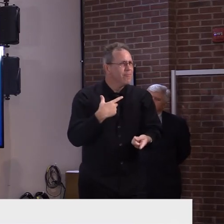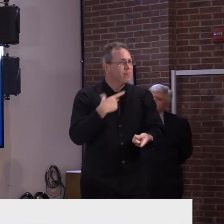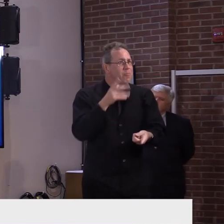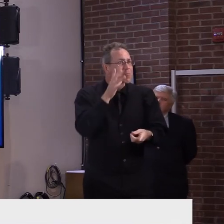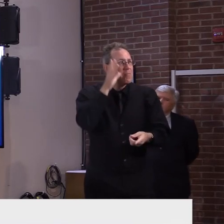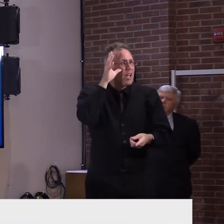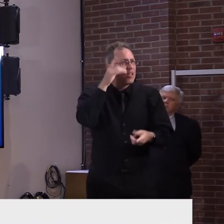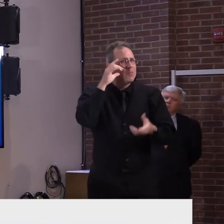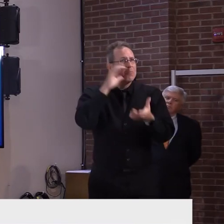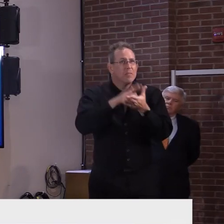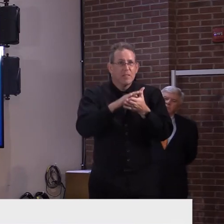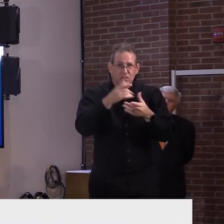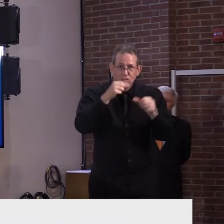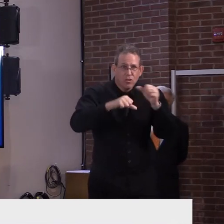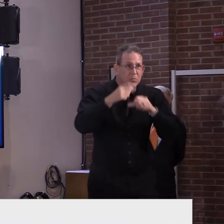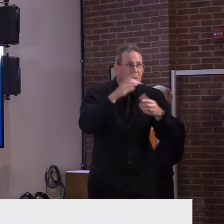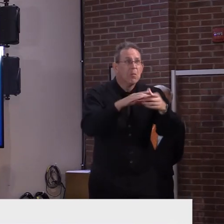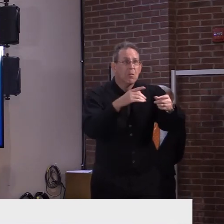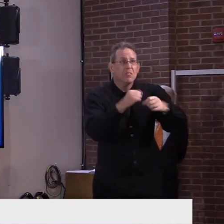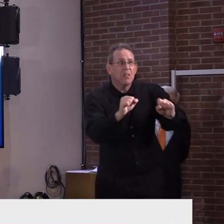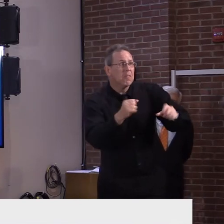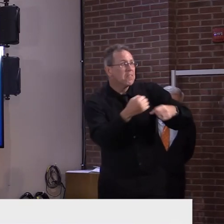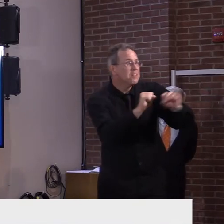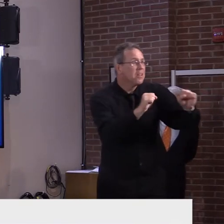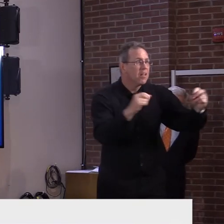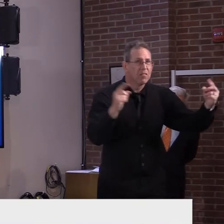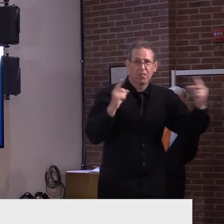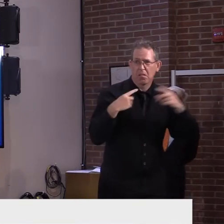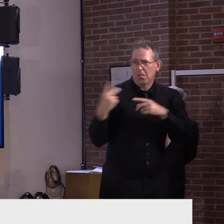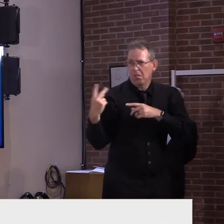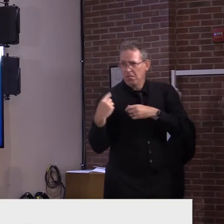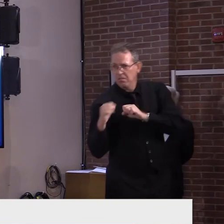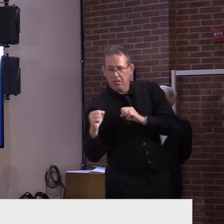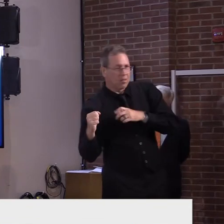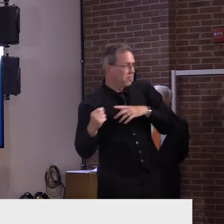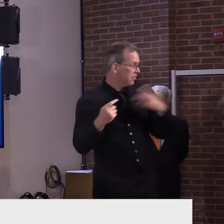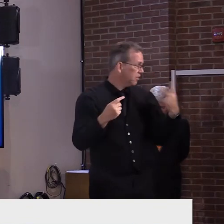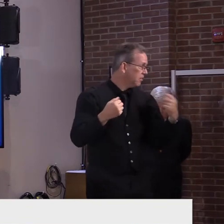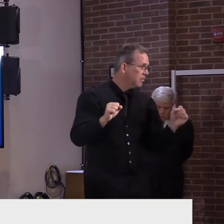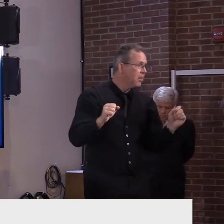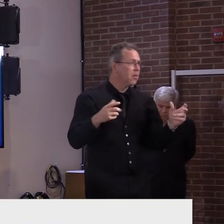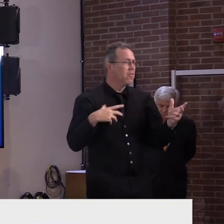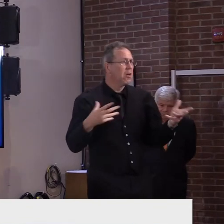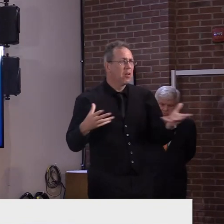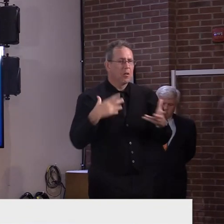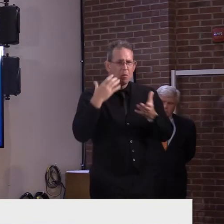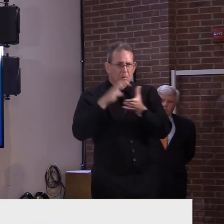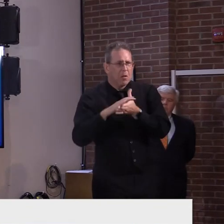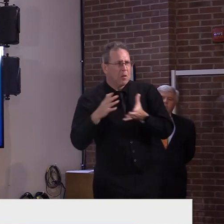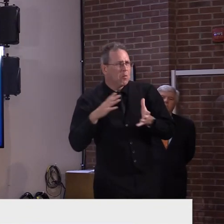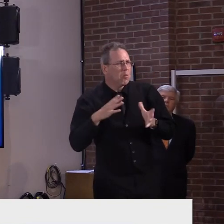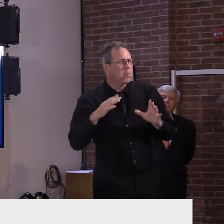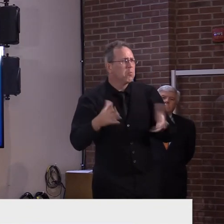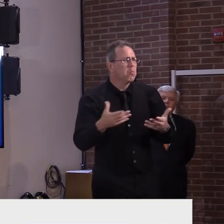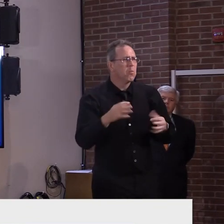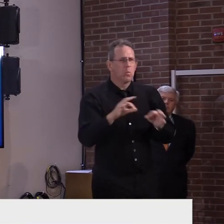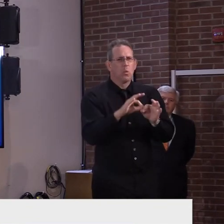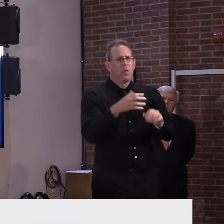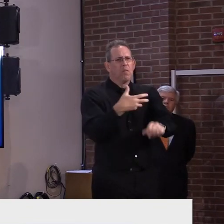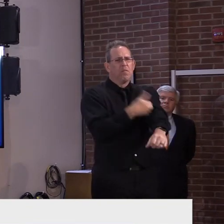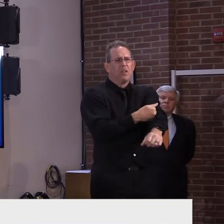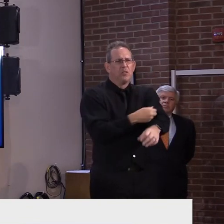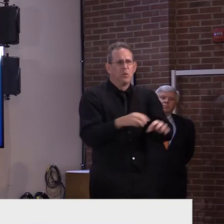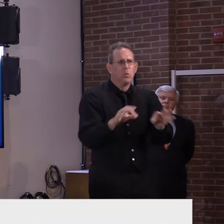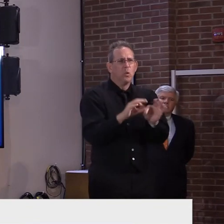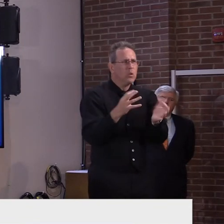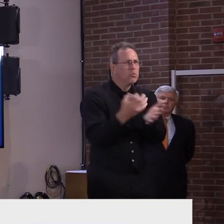gotten their vaccinations and also that they are masking. I just was curious if